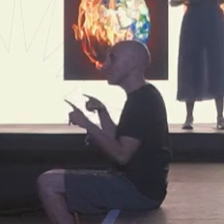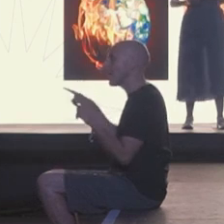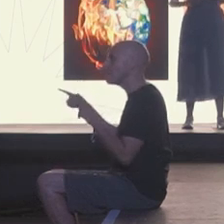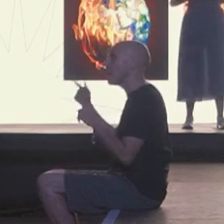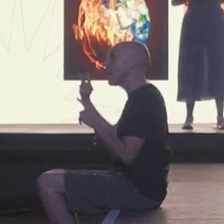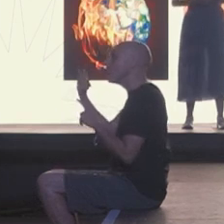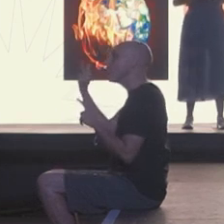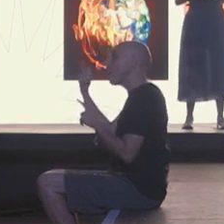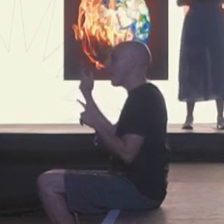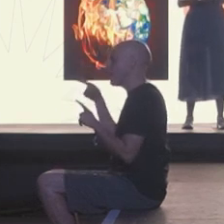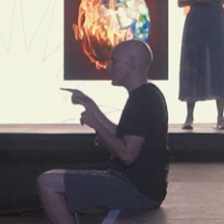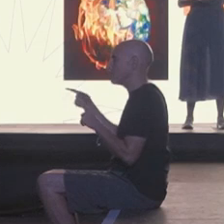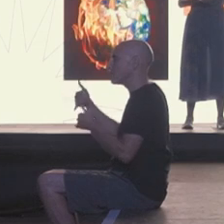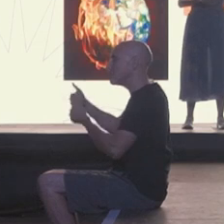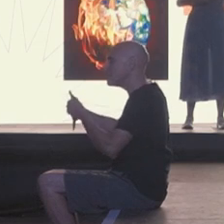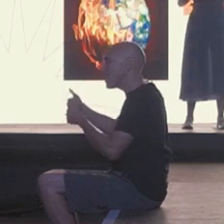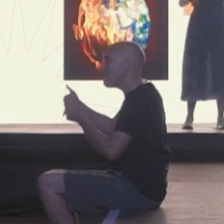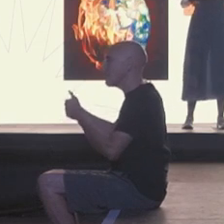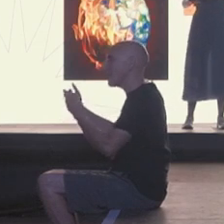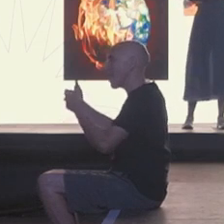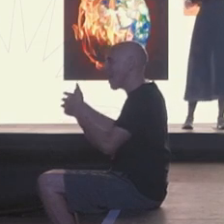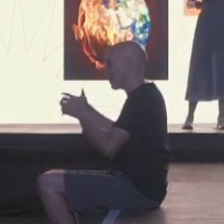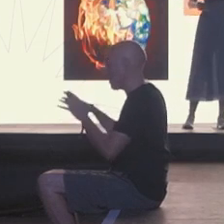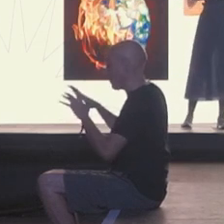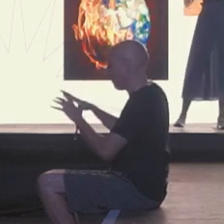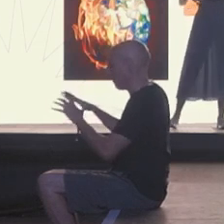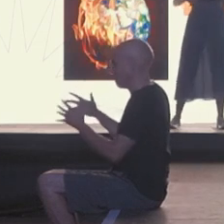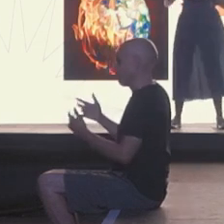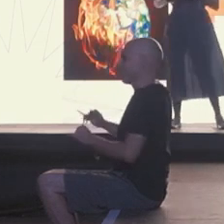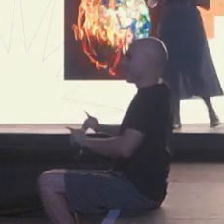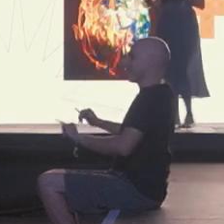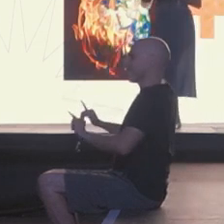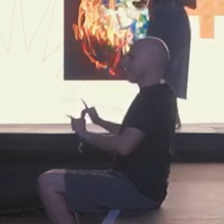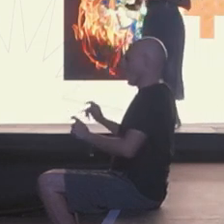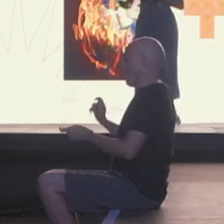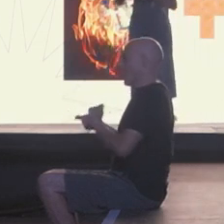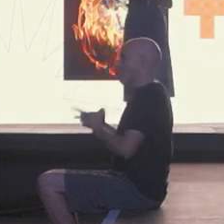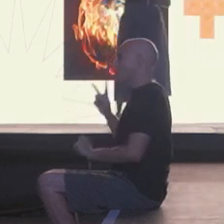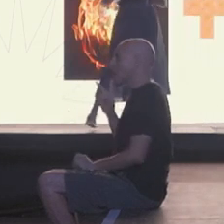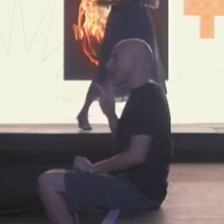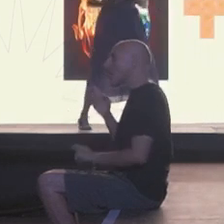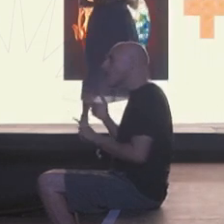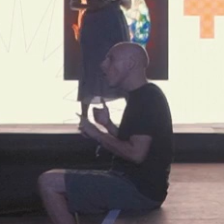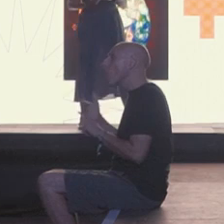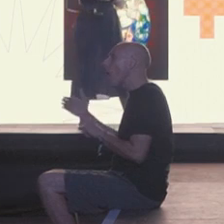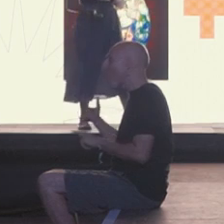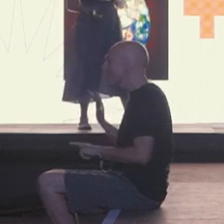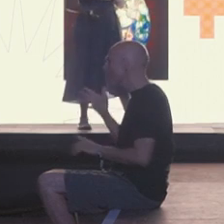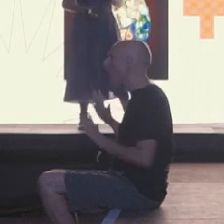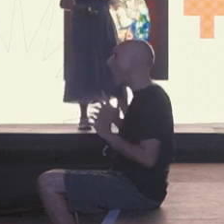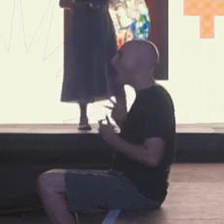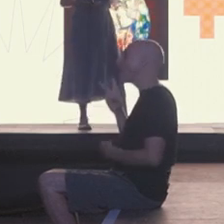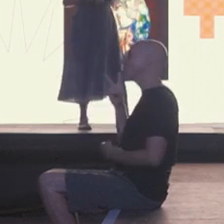much suffering the dairy and egg industry caused, I went vegan. And for a while, I was really content with that. I felt like I was doing my